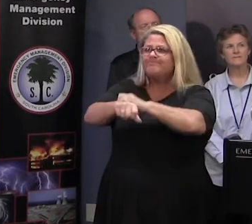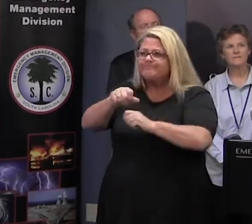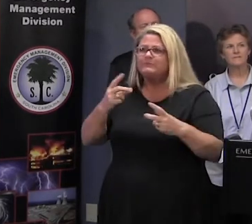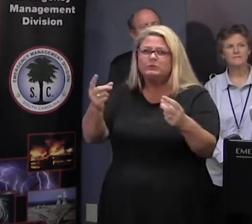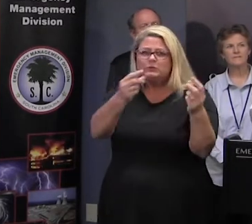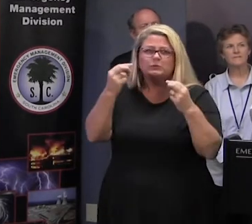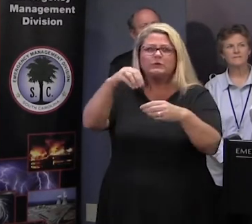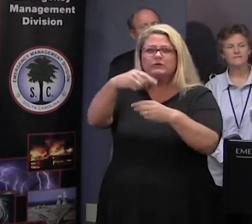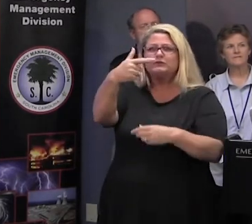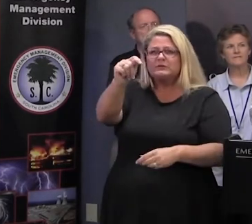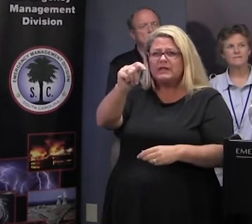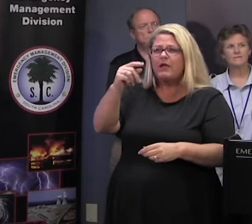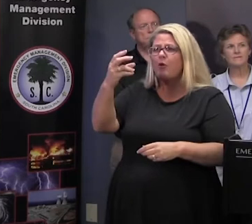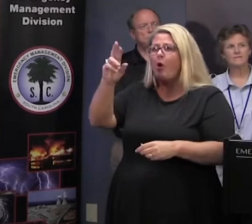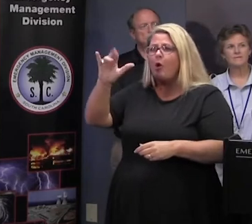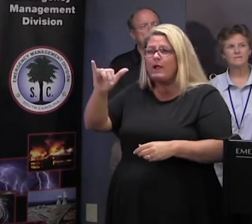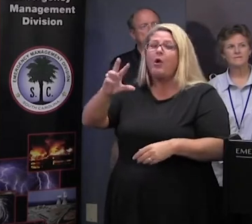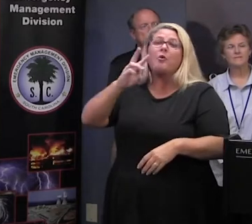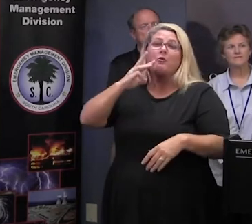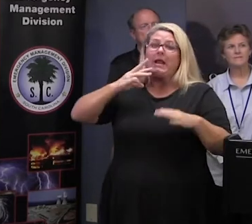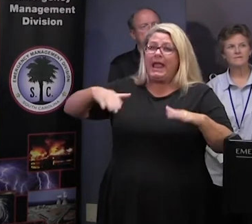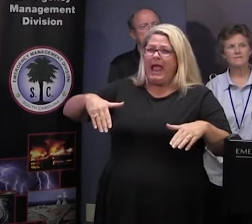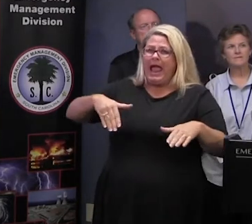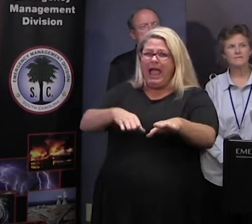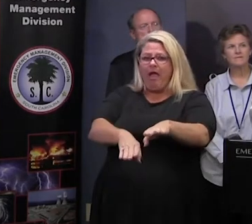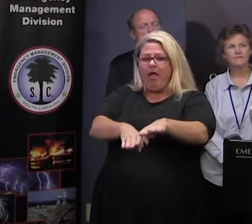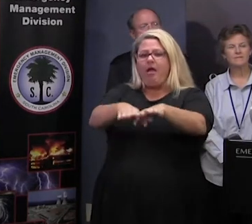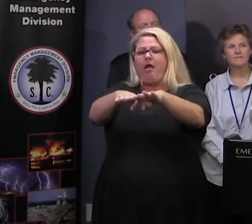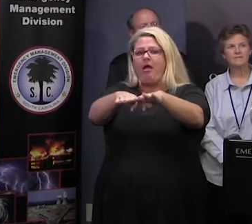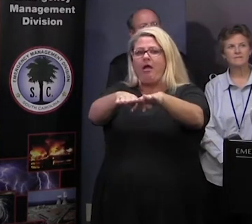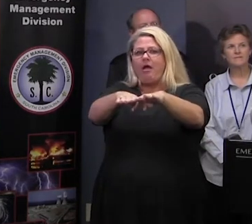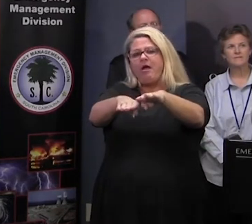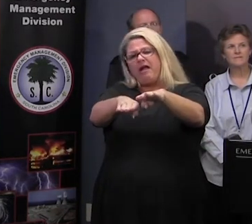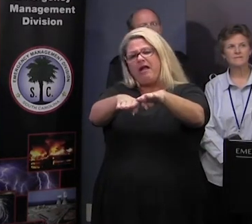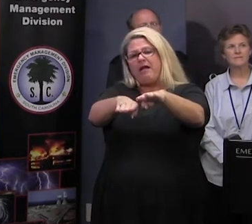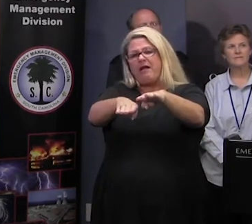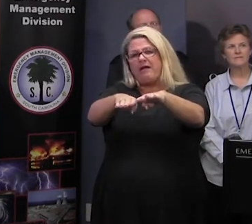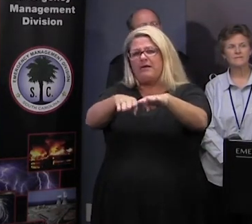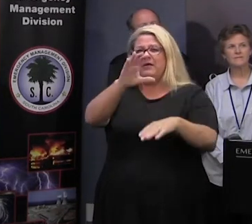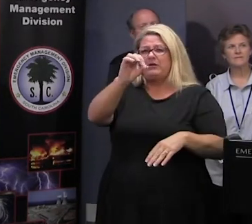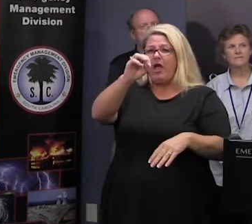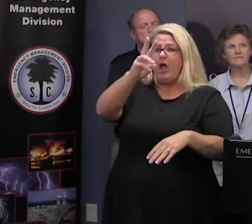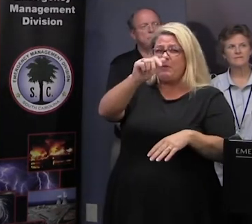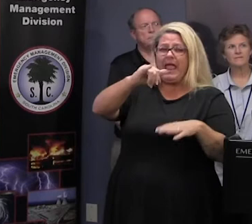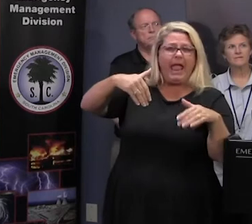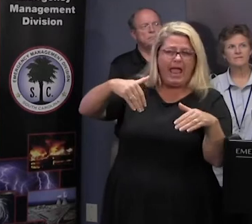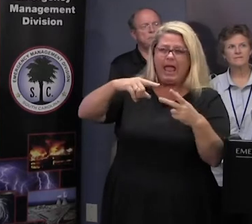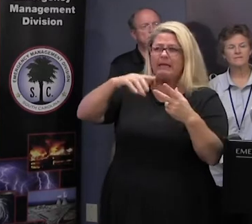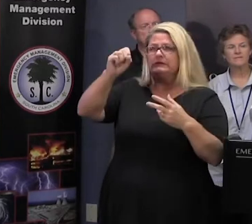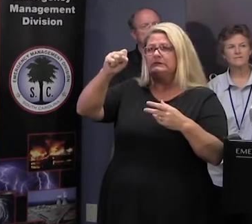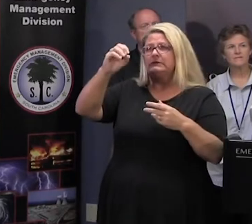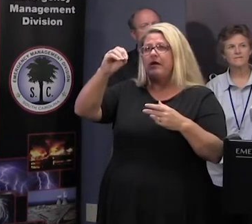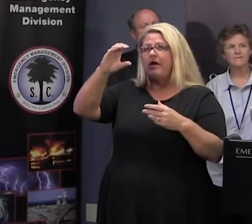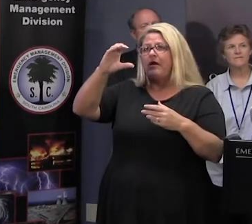Oree County. The water has not yet crested in Conway, has certainly not crested in Socastee, has not crested in